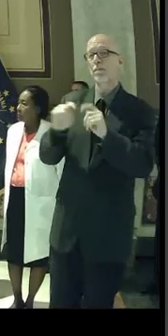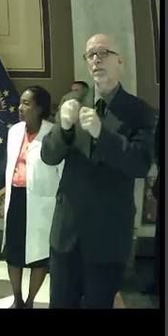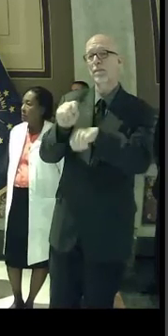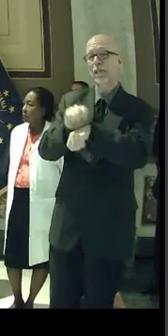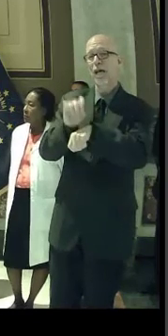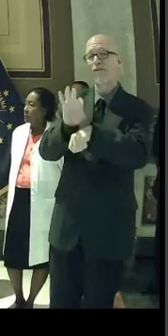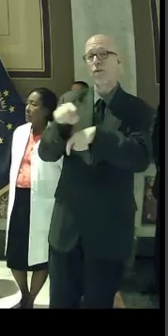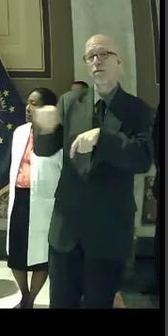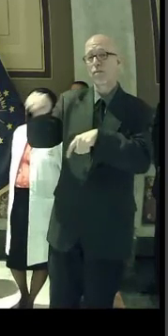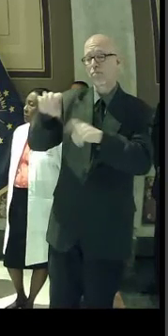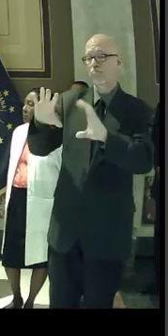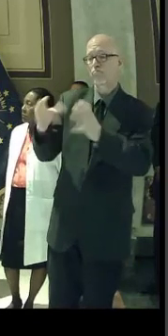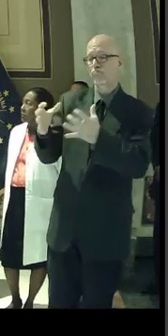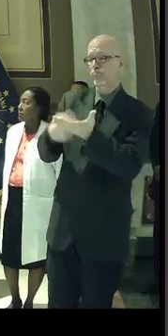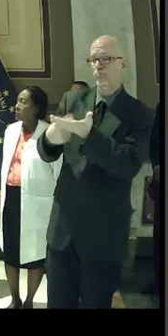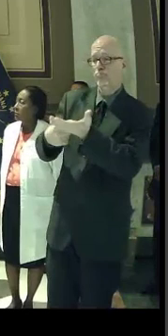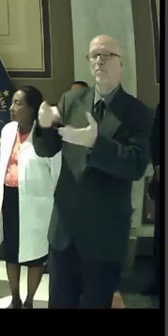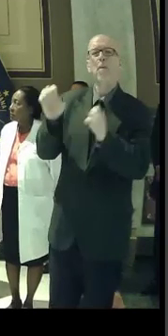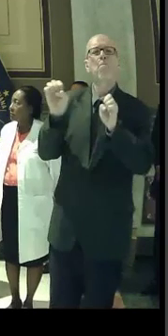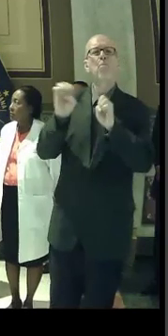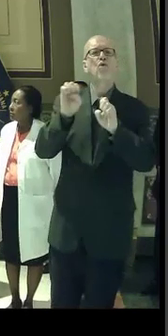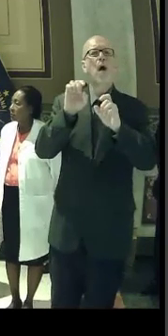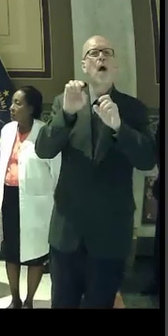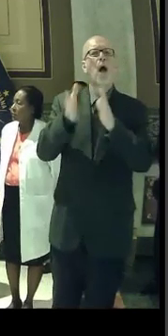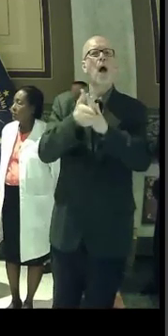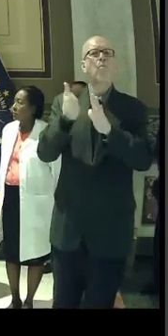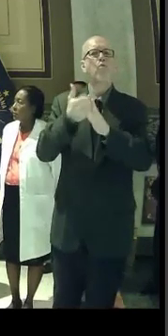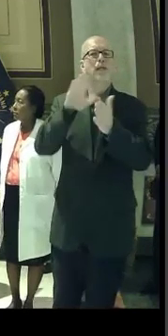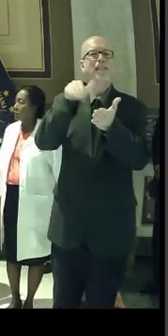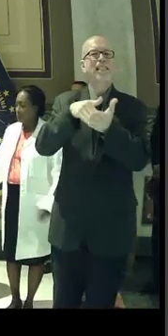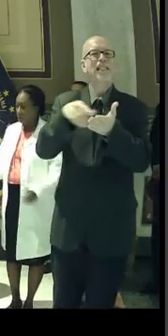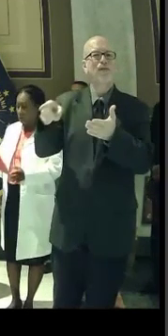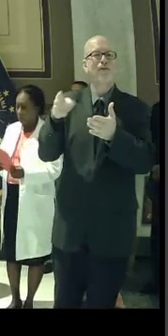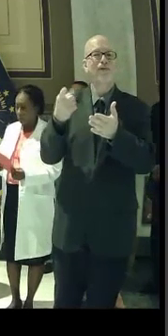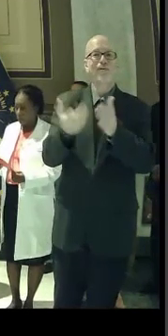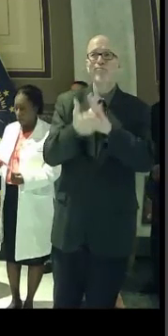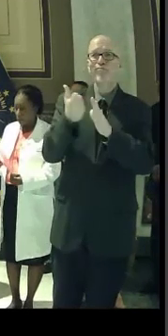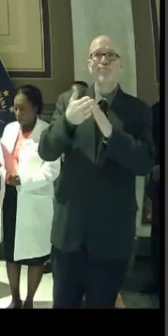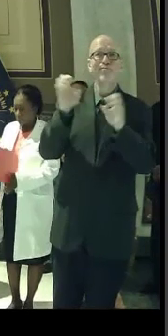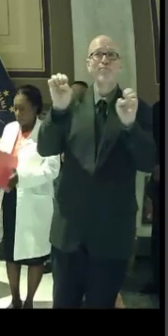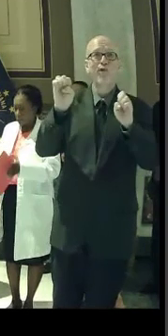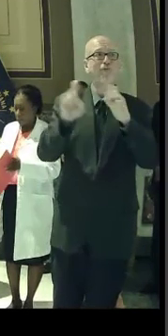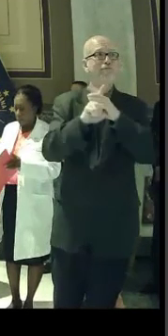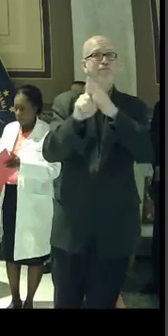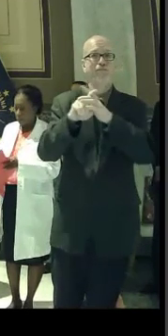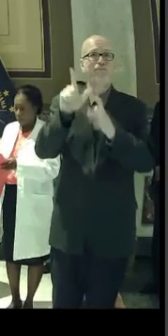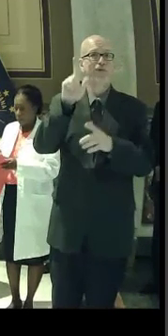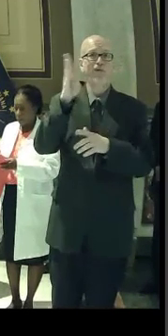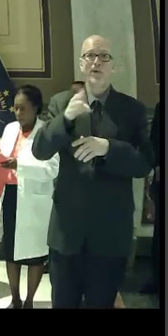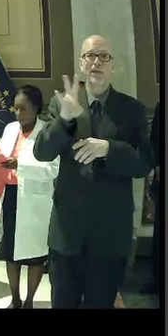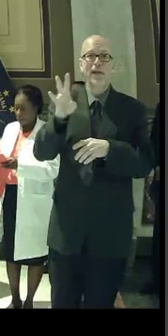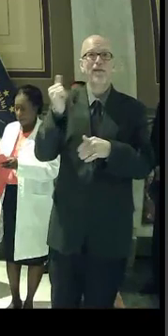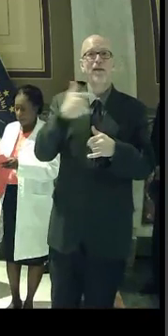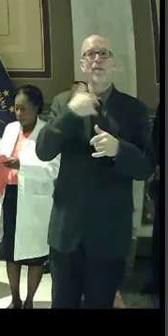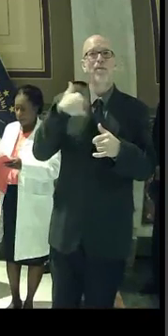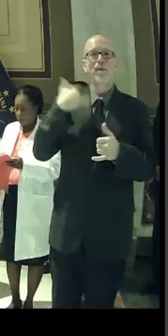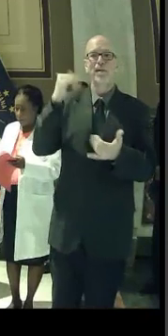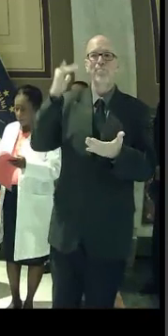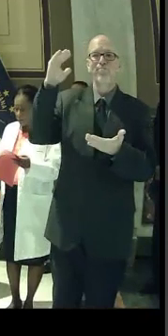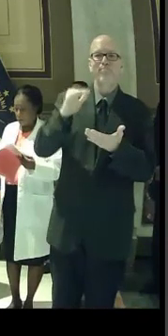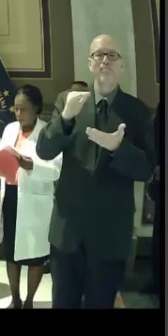force manning our Emergency Operations Center 24/7. We have lowered the threshold or the